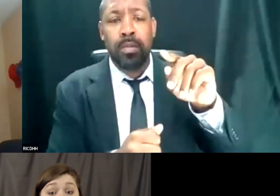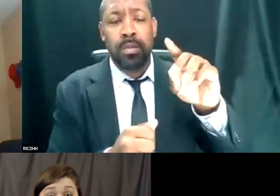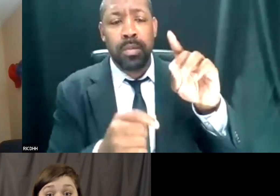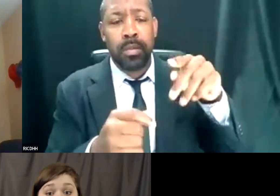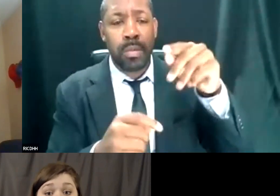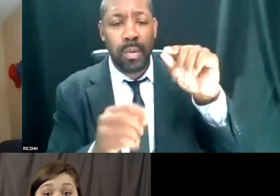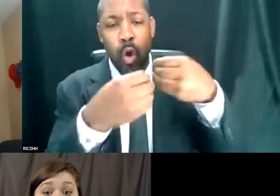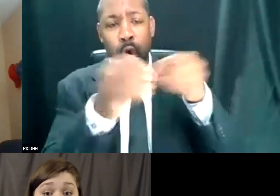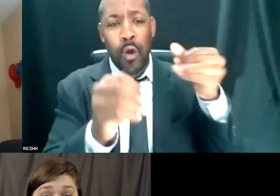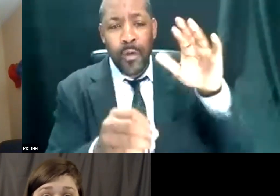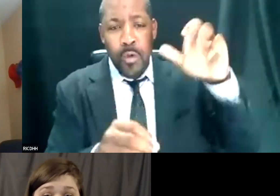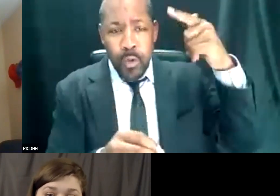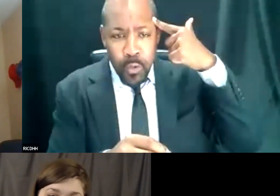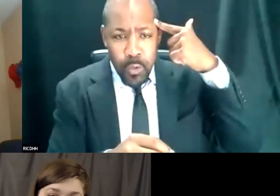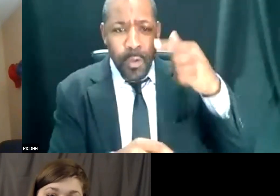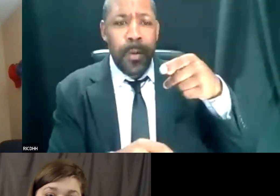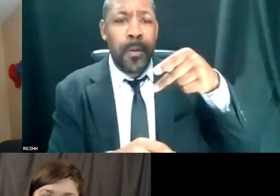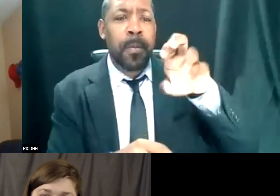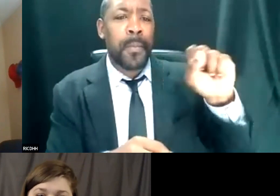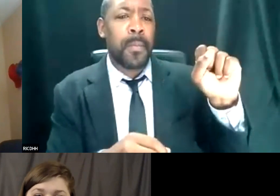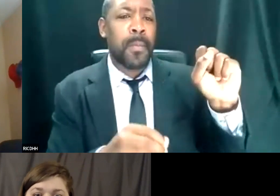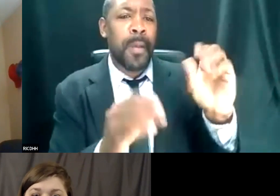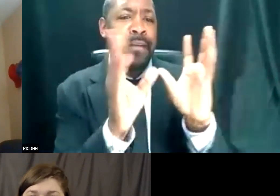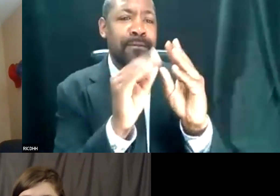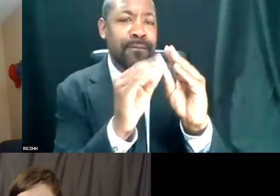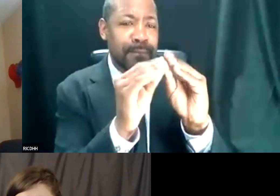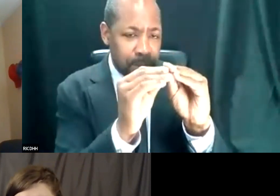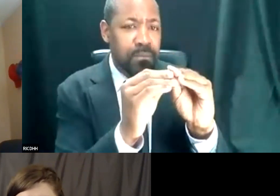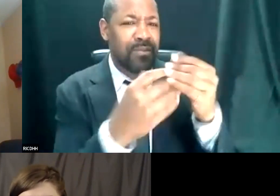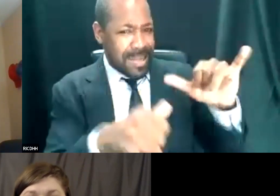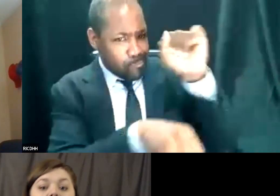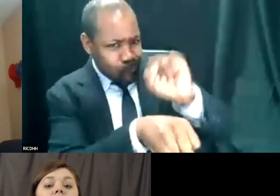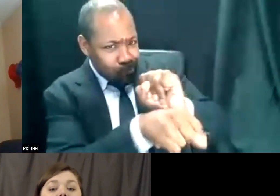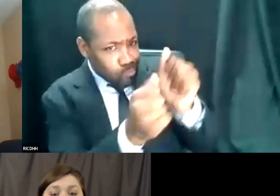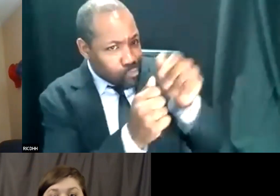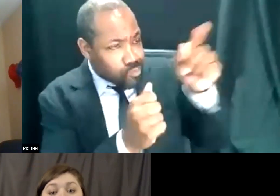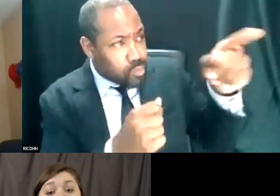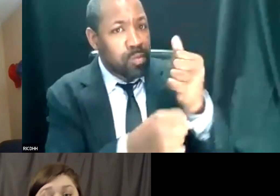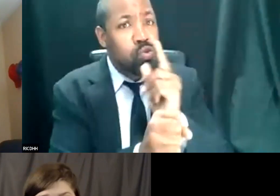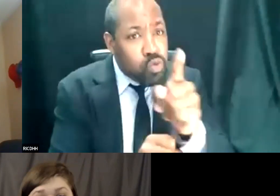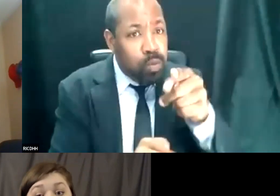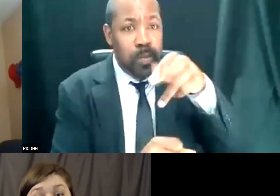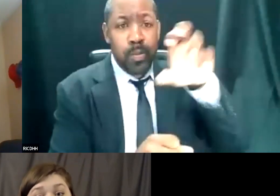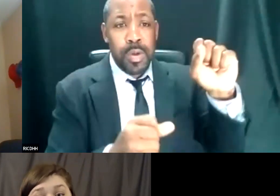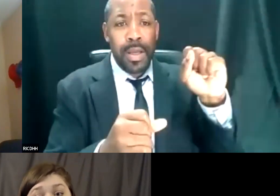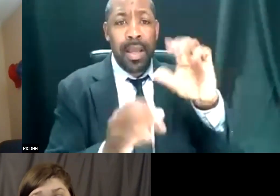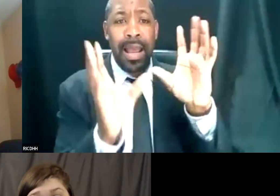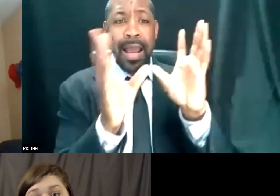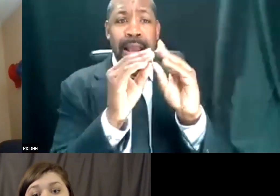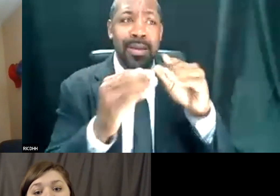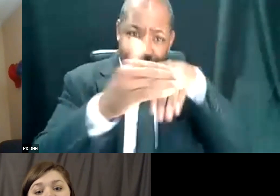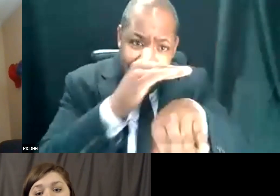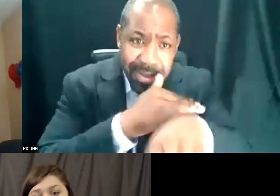We still are working with Office of the Governor's Press Conference. We're working with